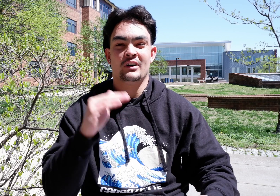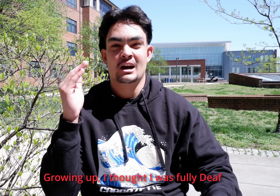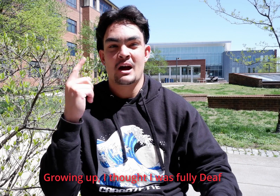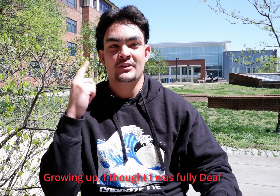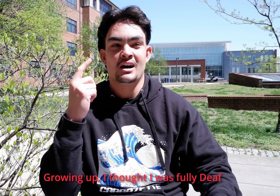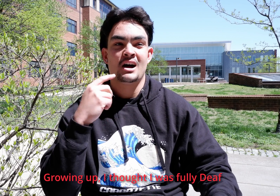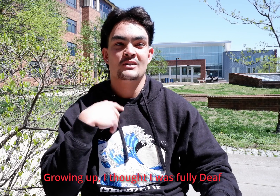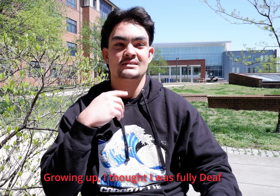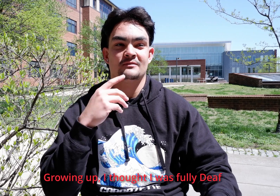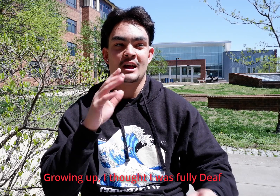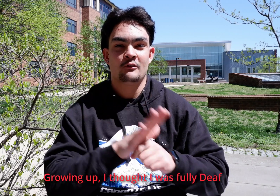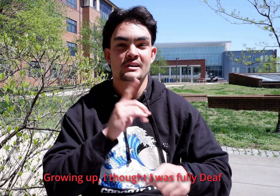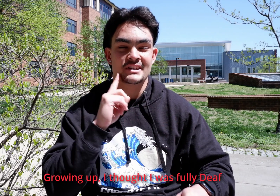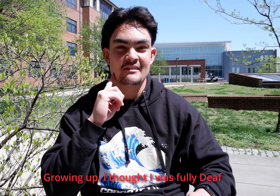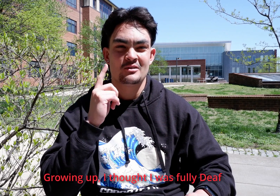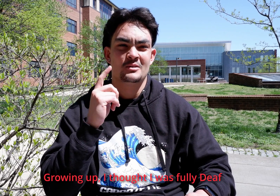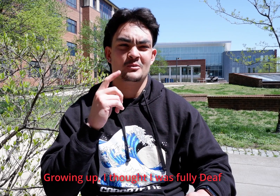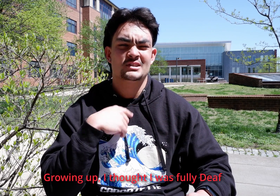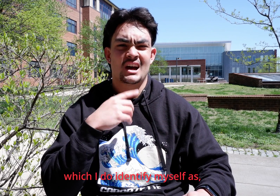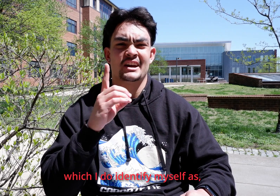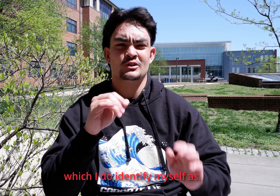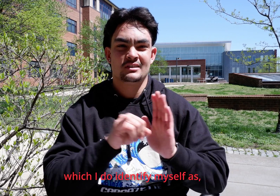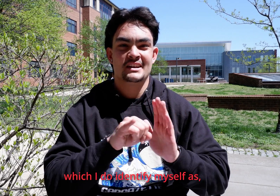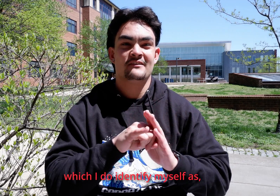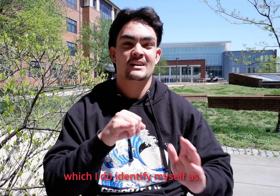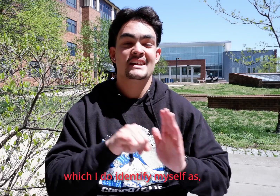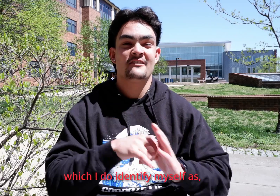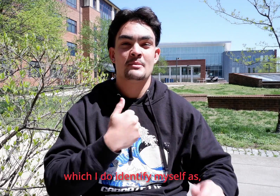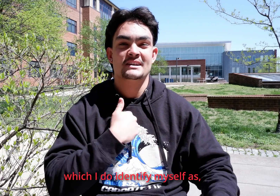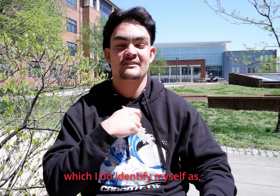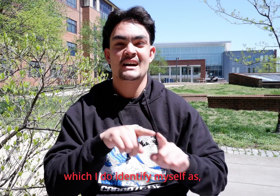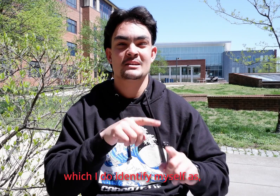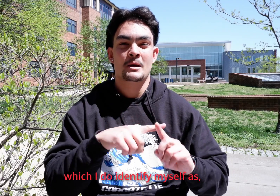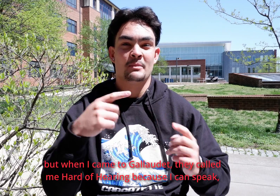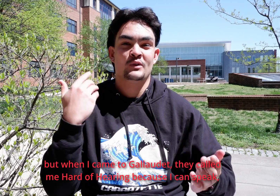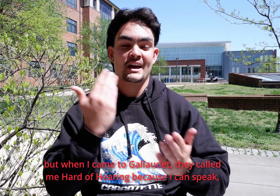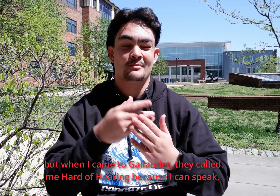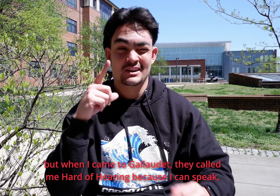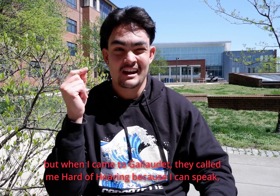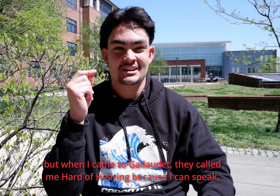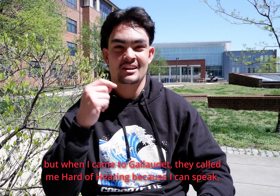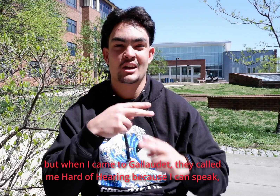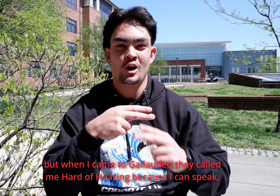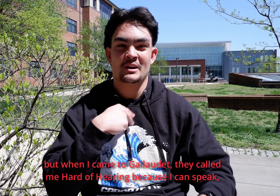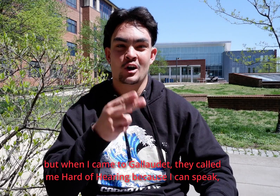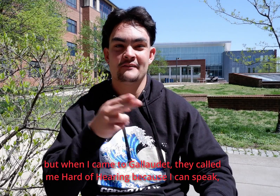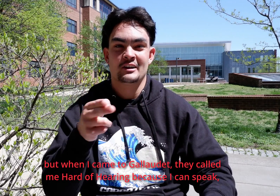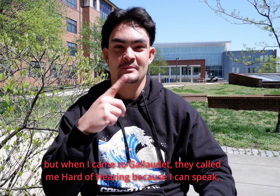Growing up, I thought I was like fully deaf, which I do identify myself as. But when I came to Gallaudet, they call me hard of hearing